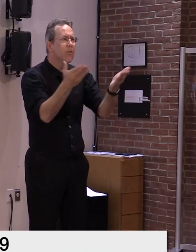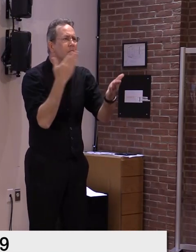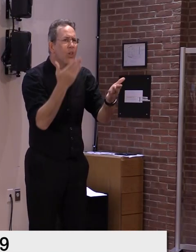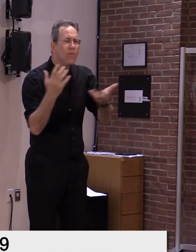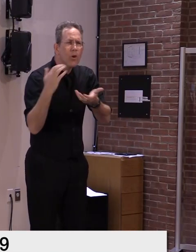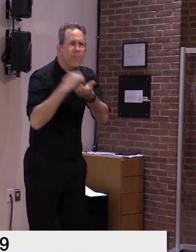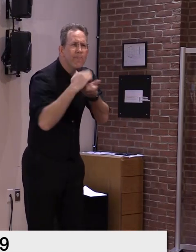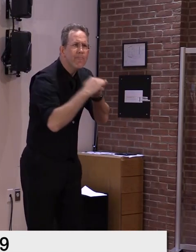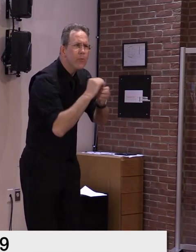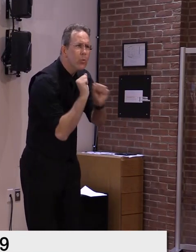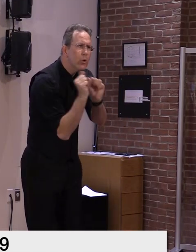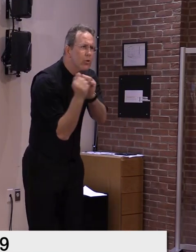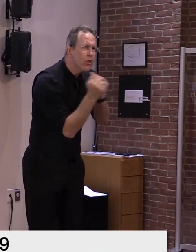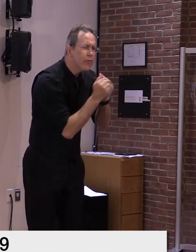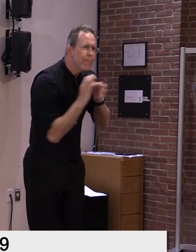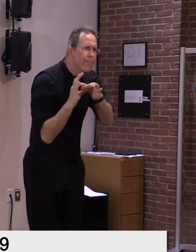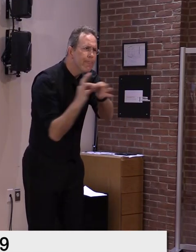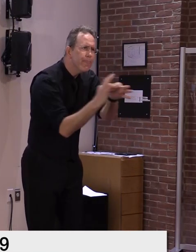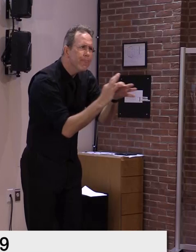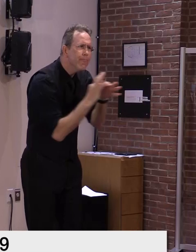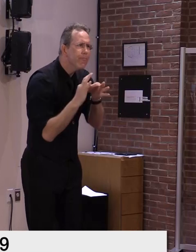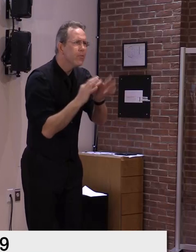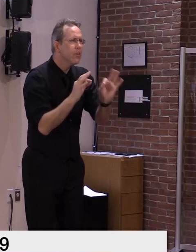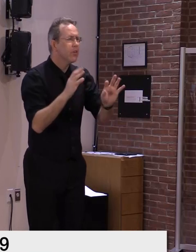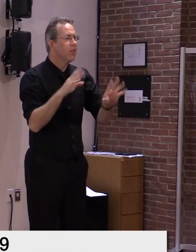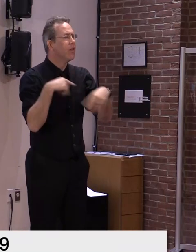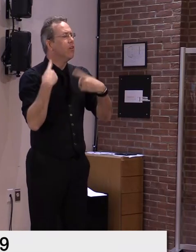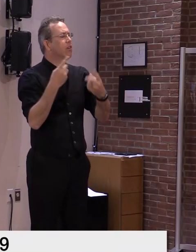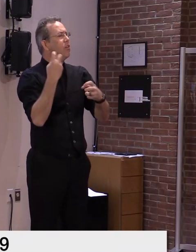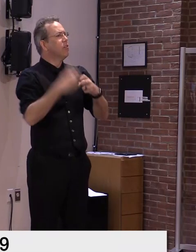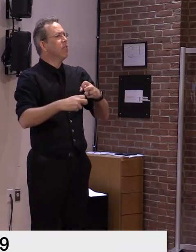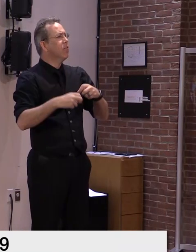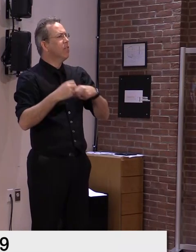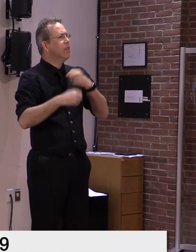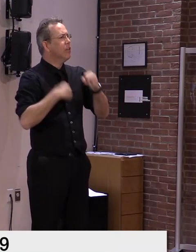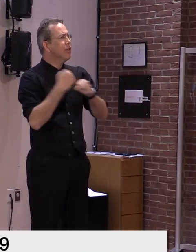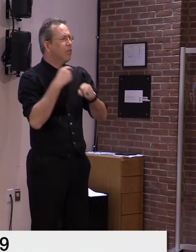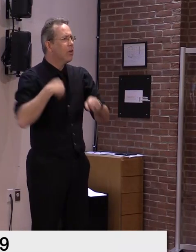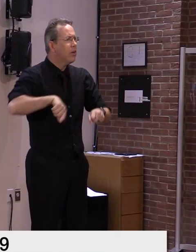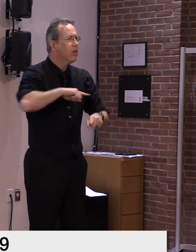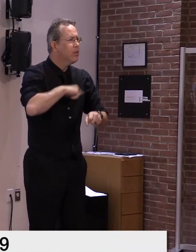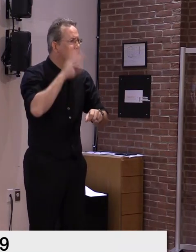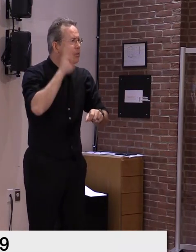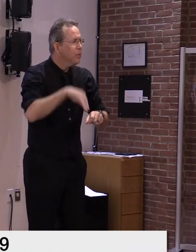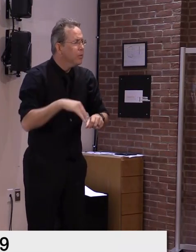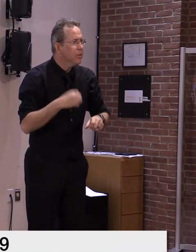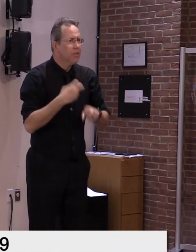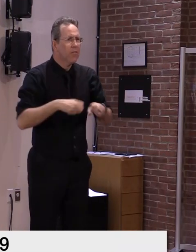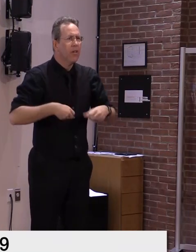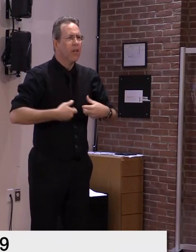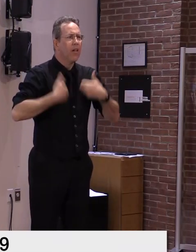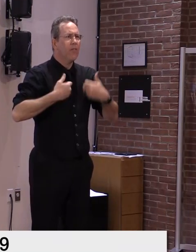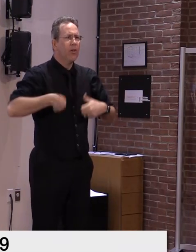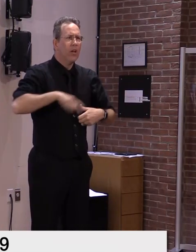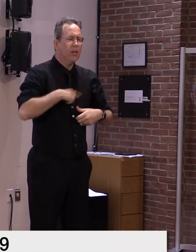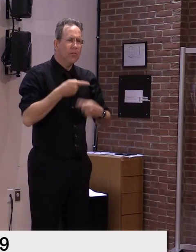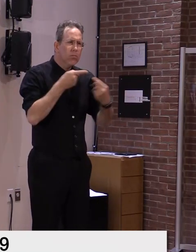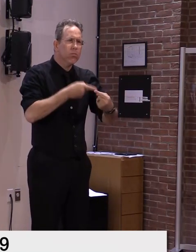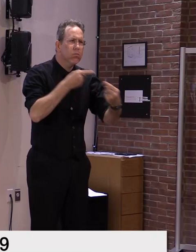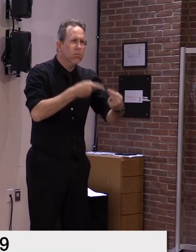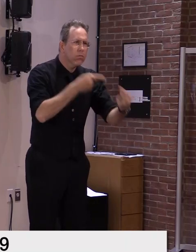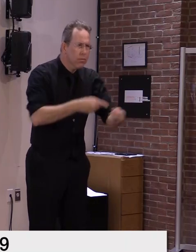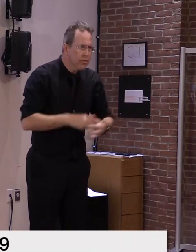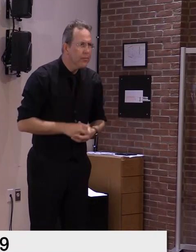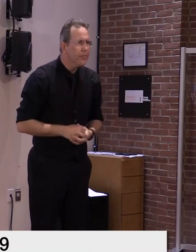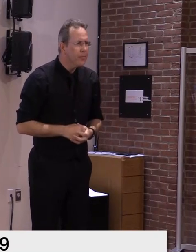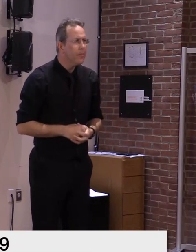in what has been the most difficult year in our lifetimes. As the governor indicated, last